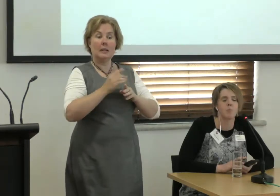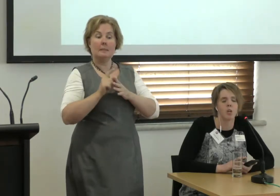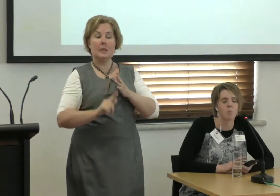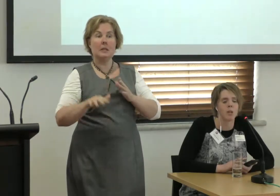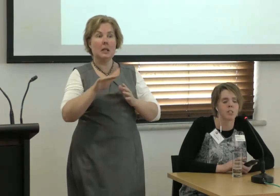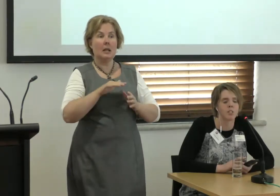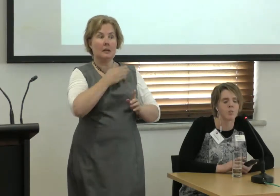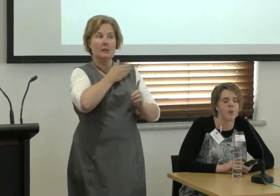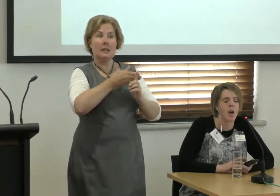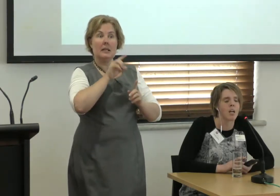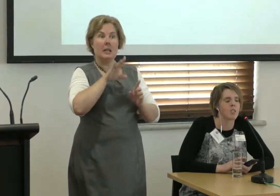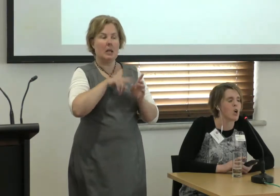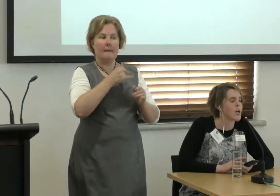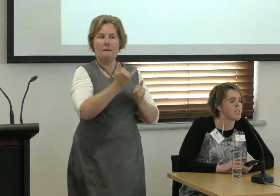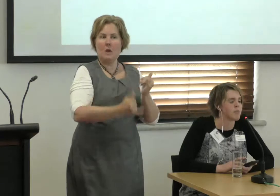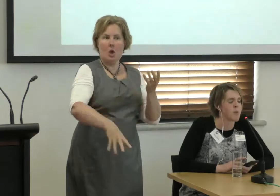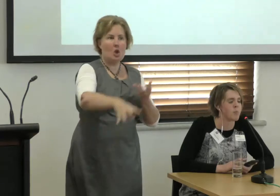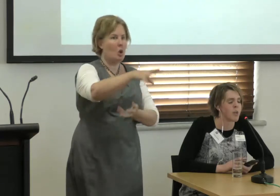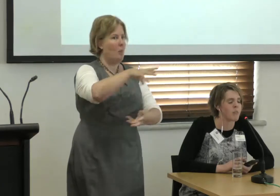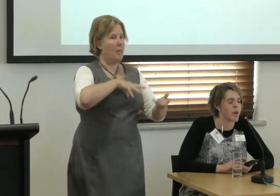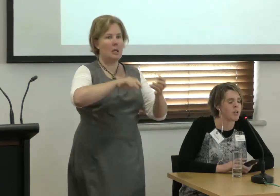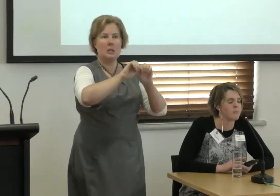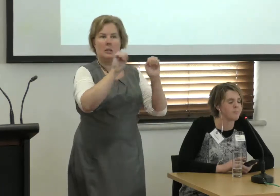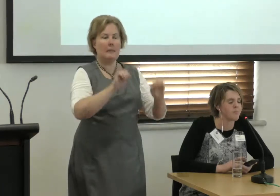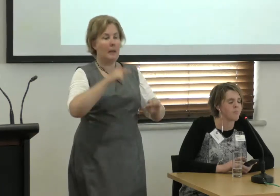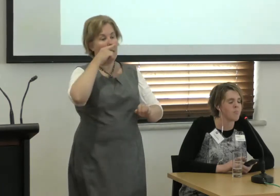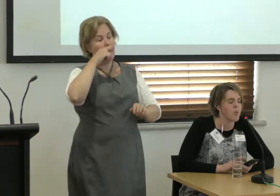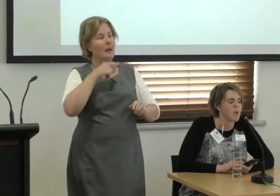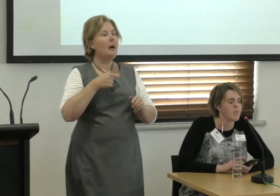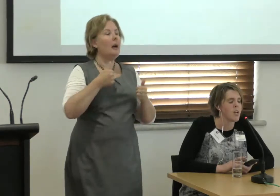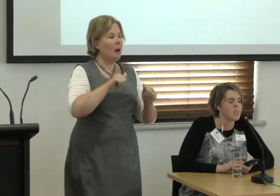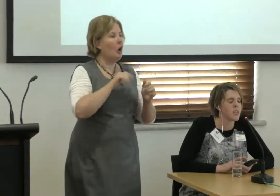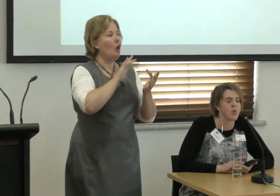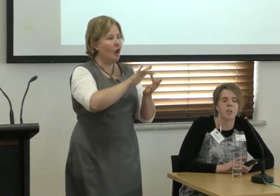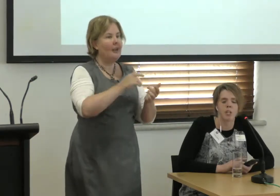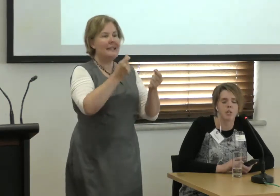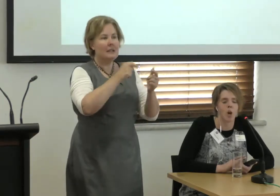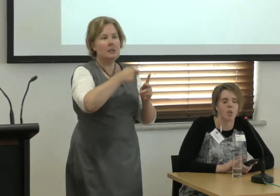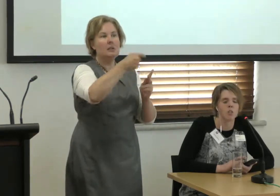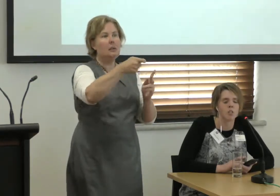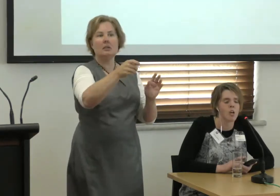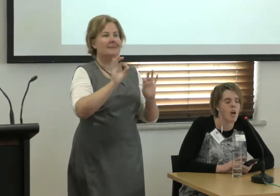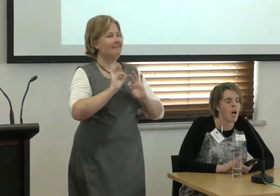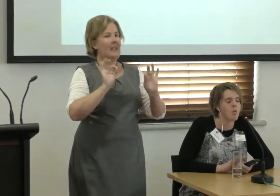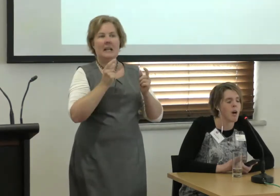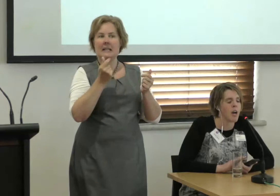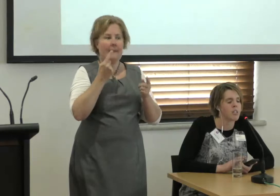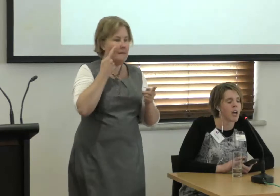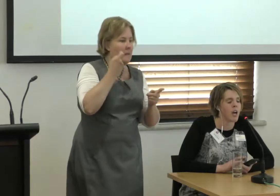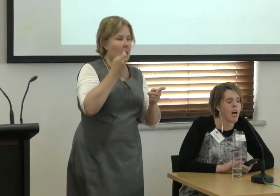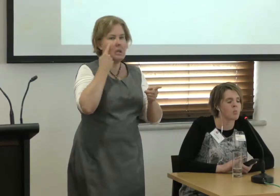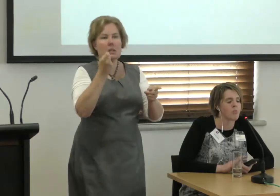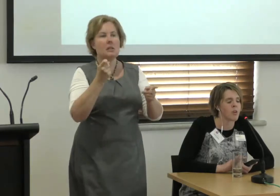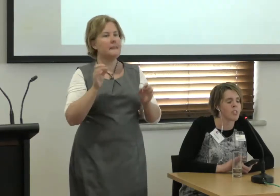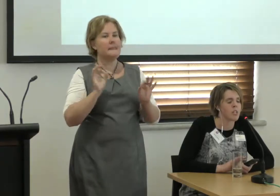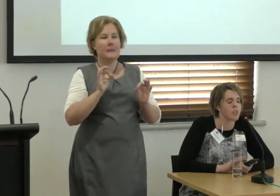incredibly complex system and is not easy for people to navigate. The next issue relates to cost. Under My Aged Care,